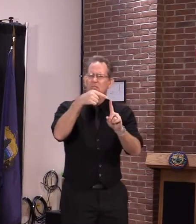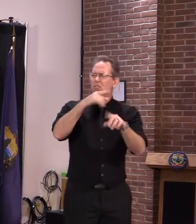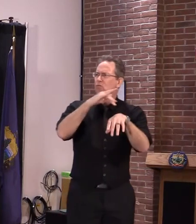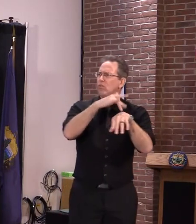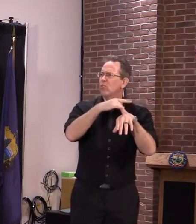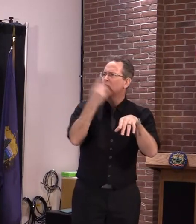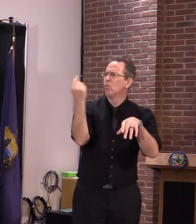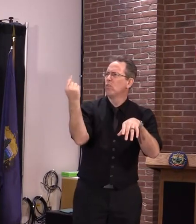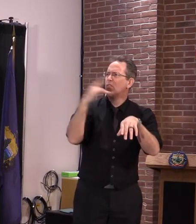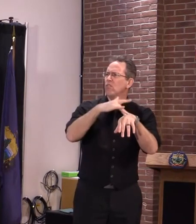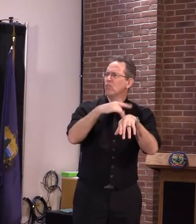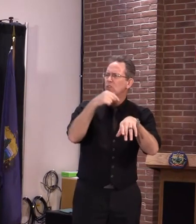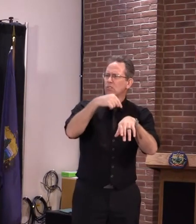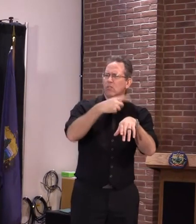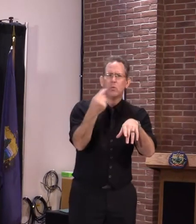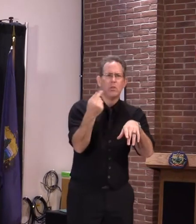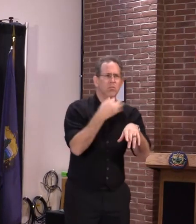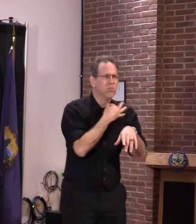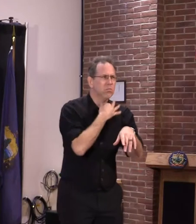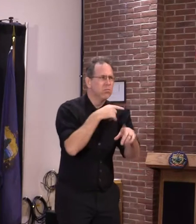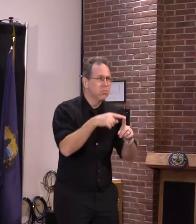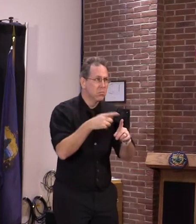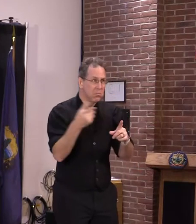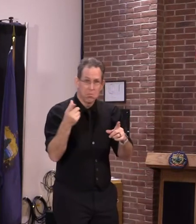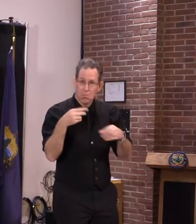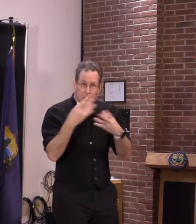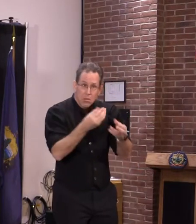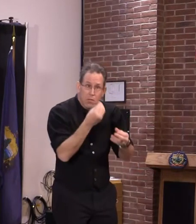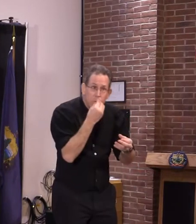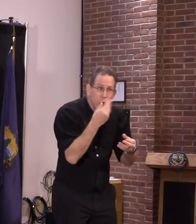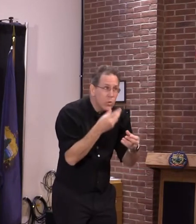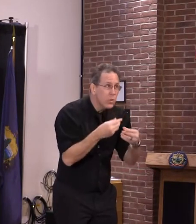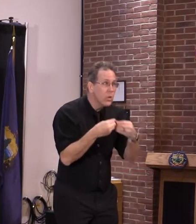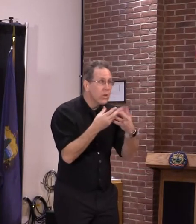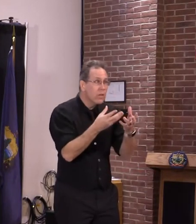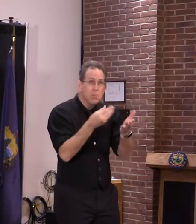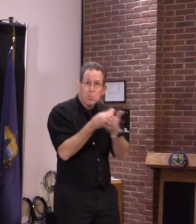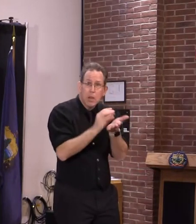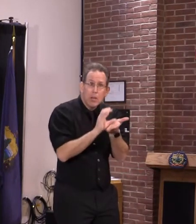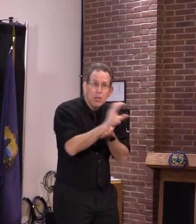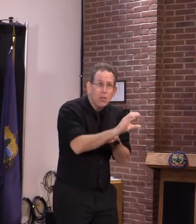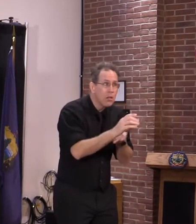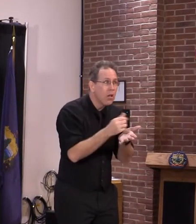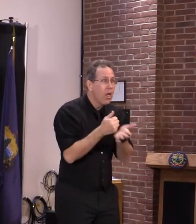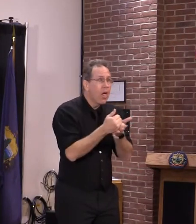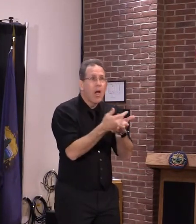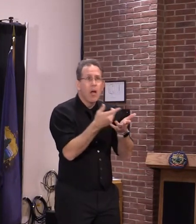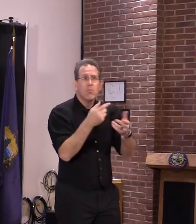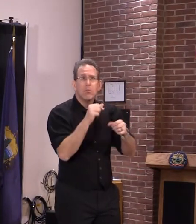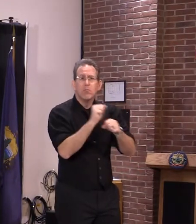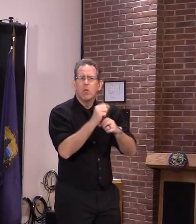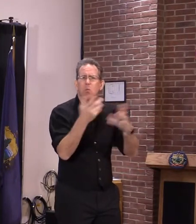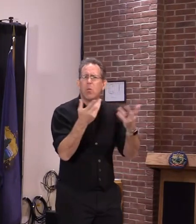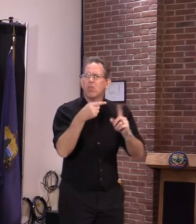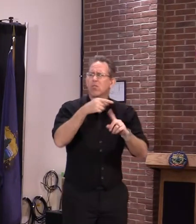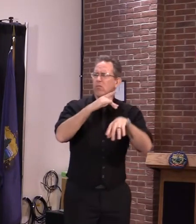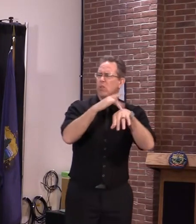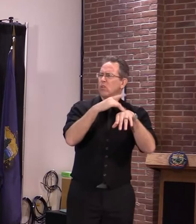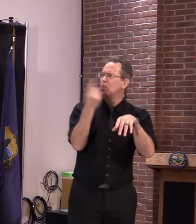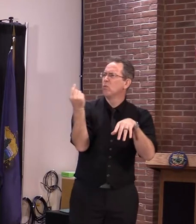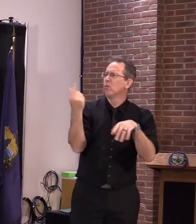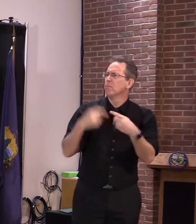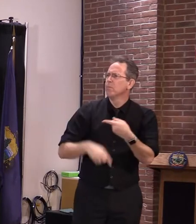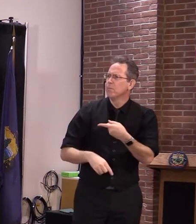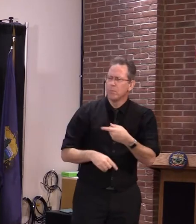to food, shelter, money to pay for not working? At least two out of three of